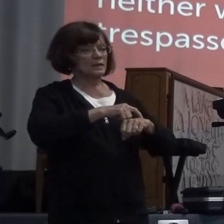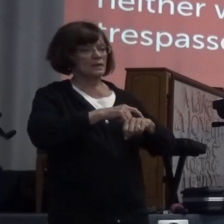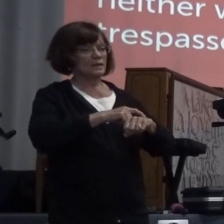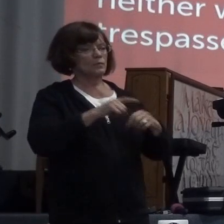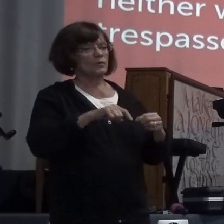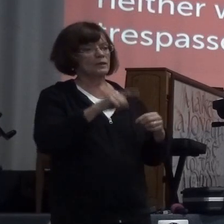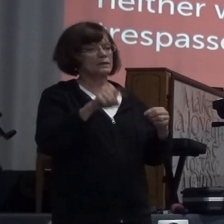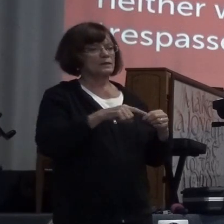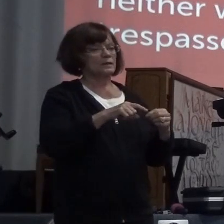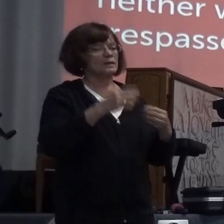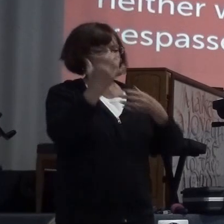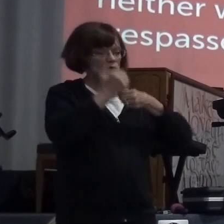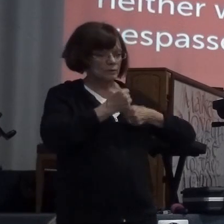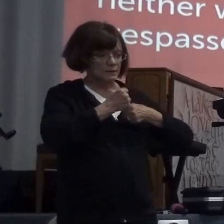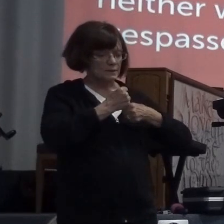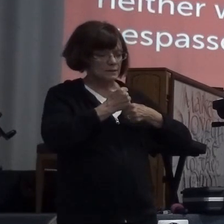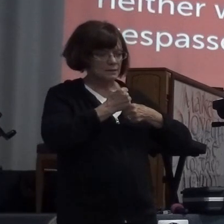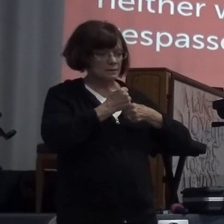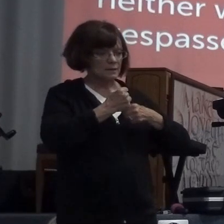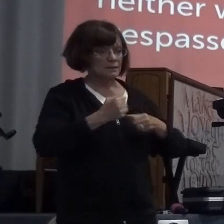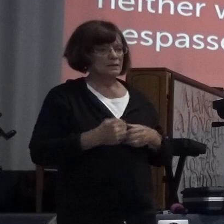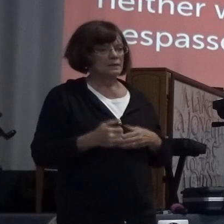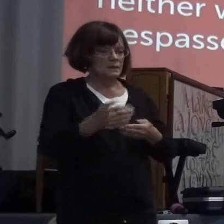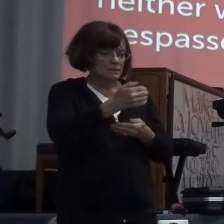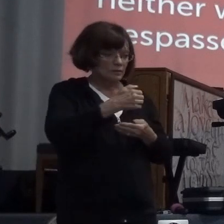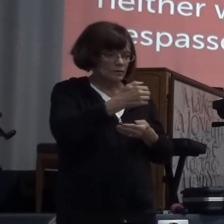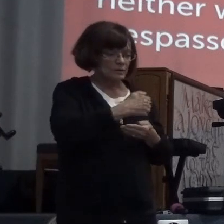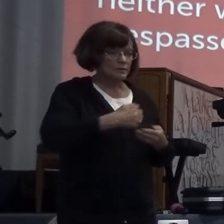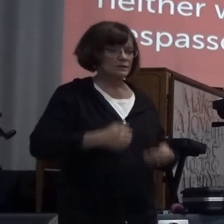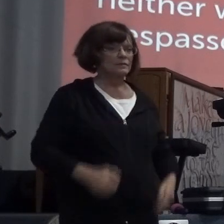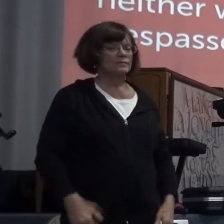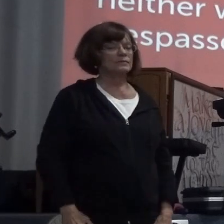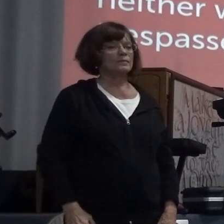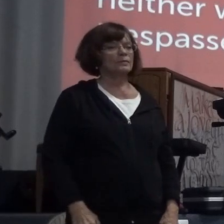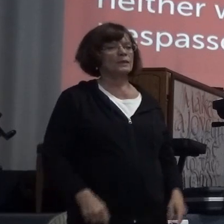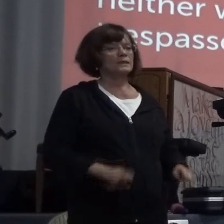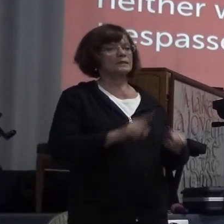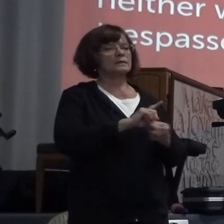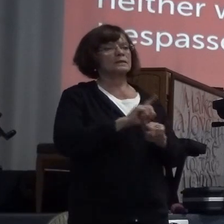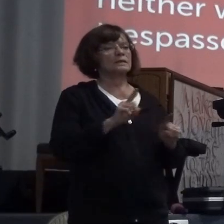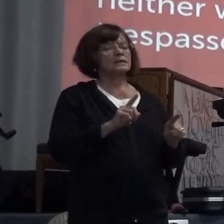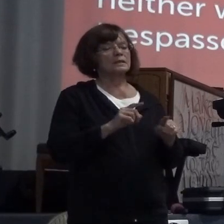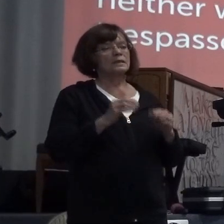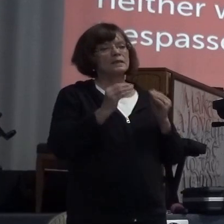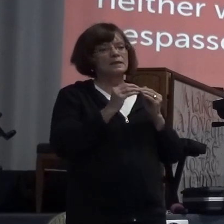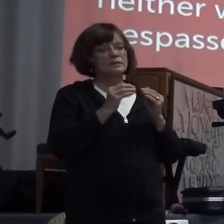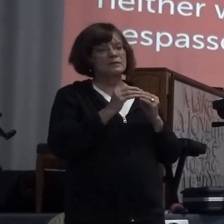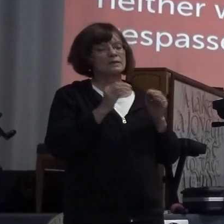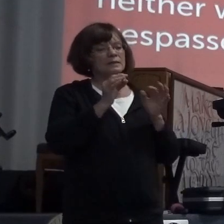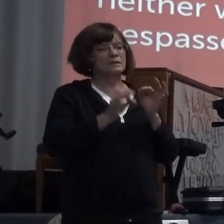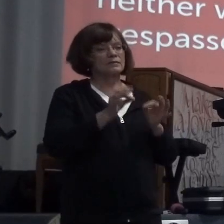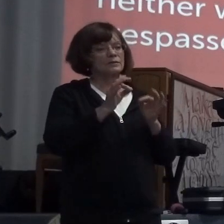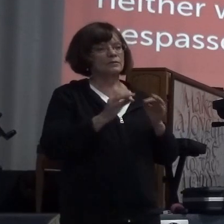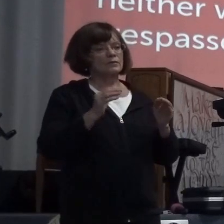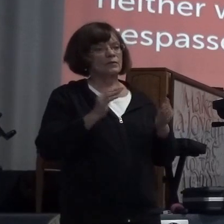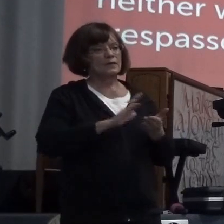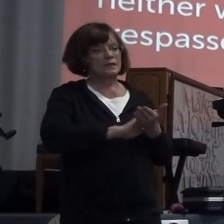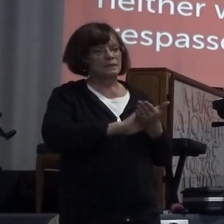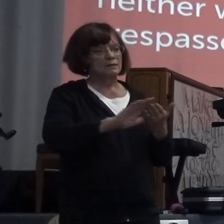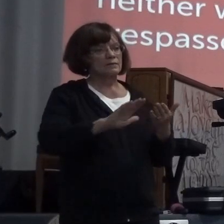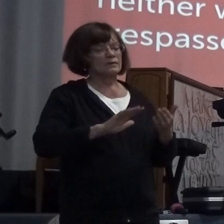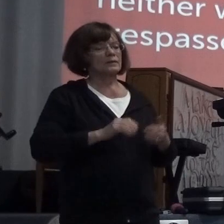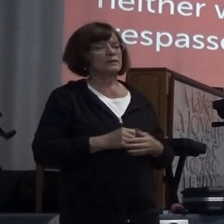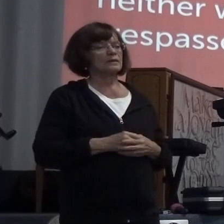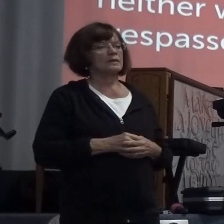earned, then you can, you know, trust again. But just because you forgive doesn't mean that you can put that you need to put yourself